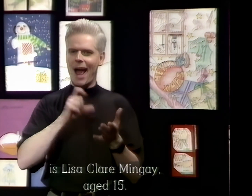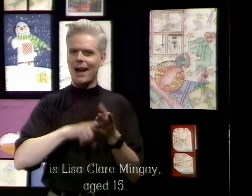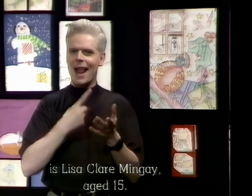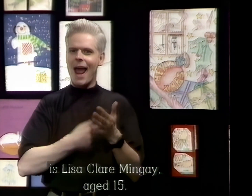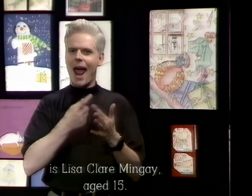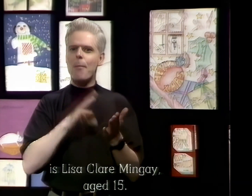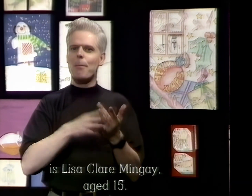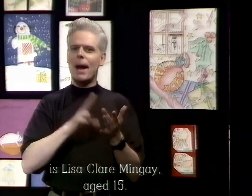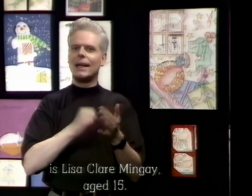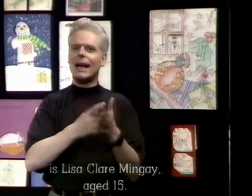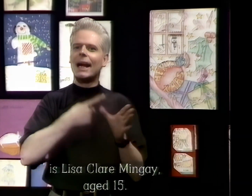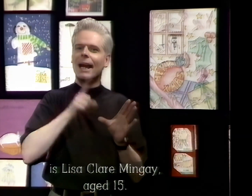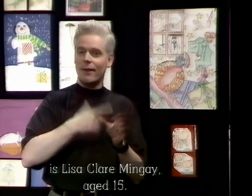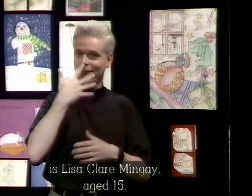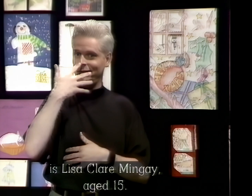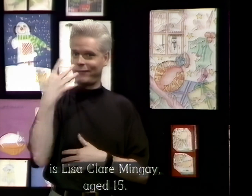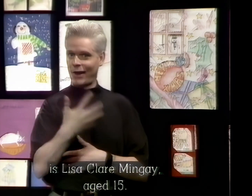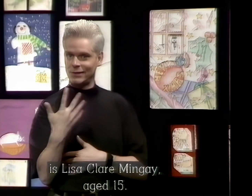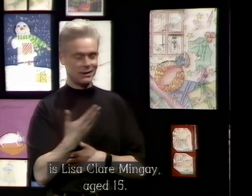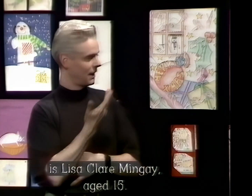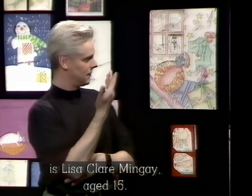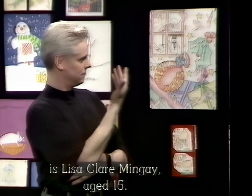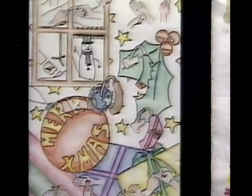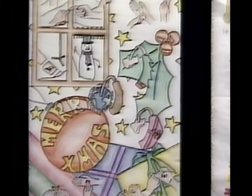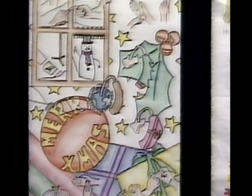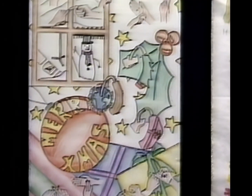Mingay, age 15, and that's this one.